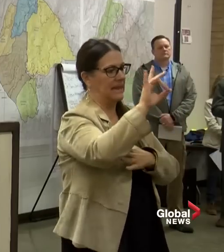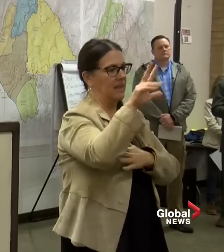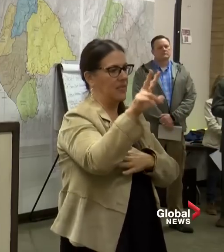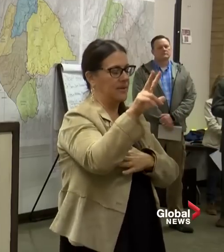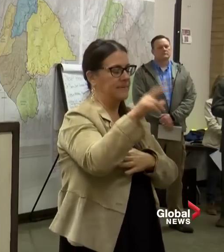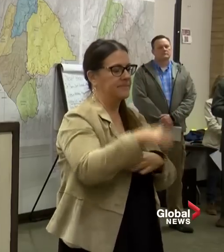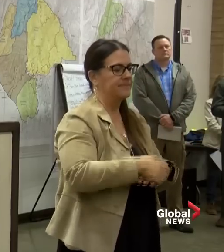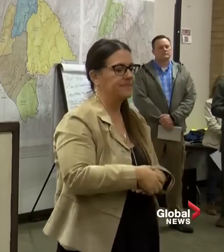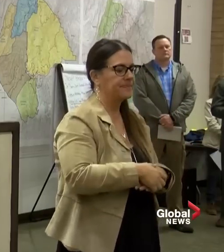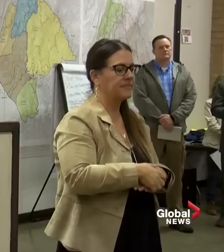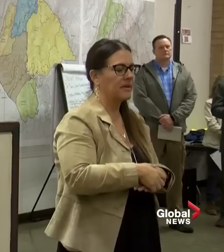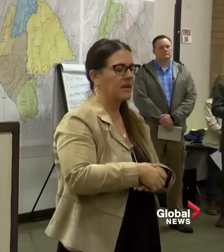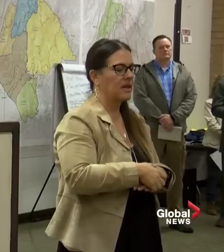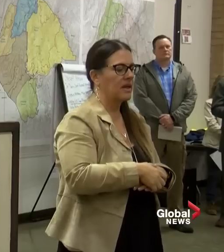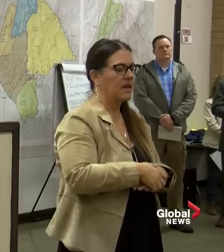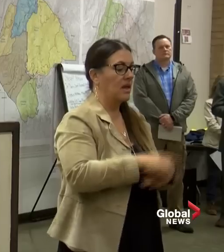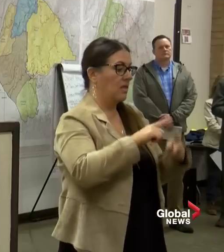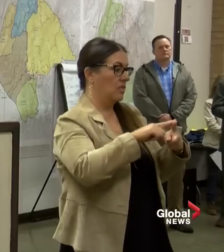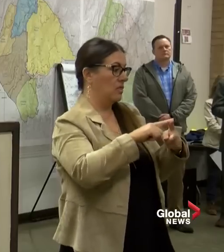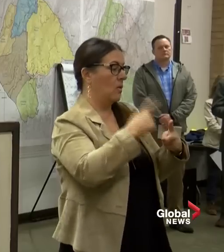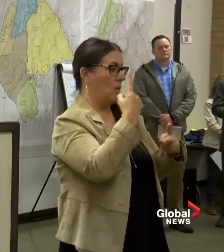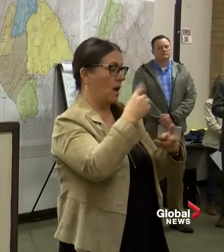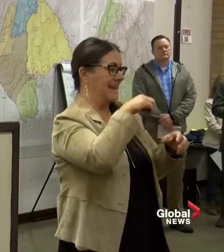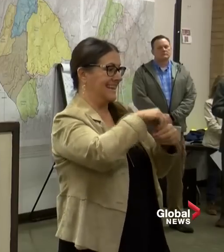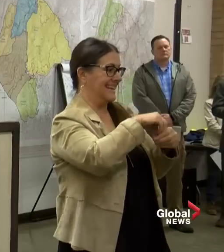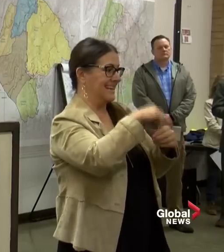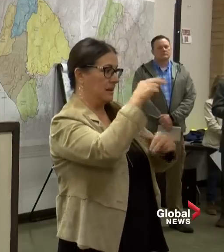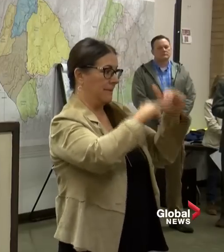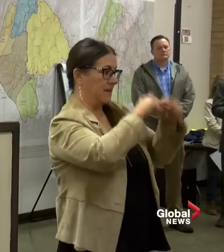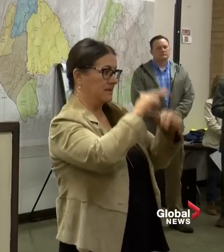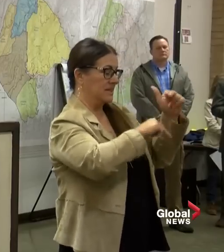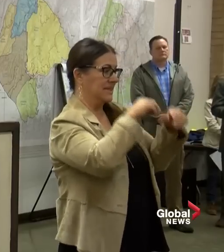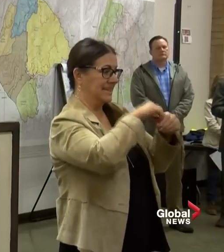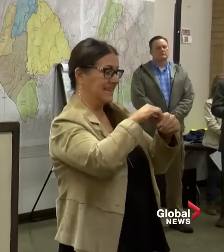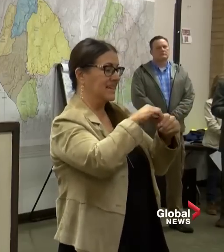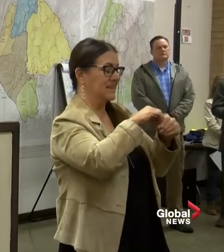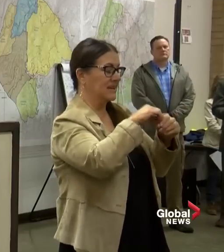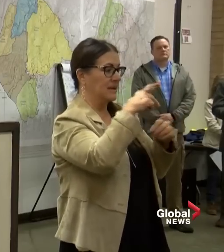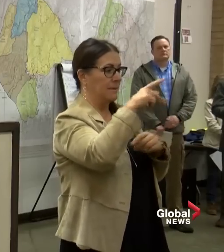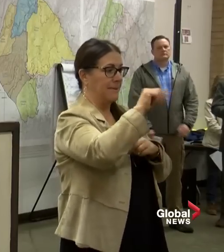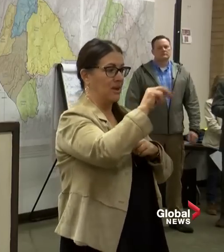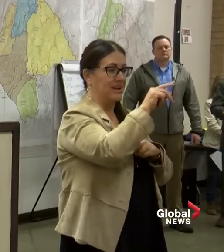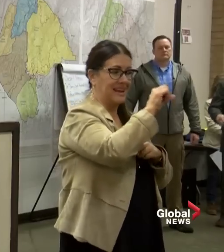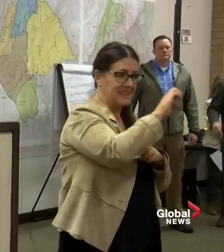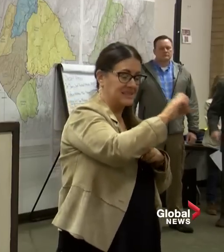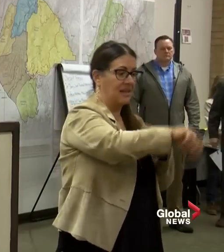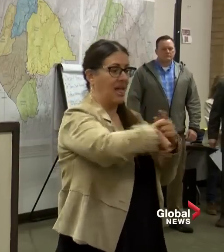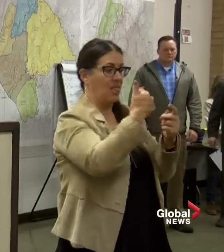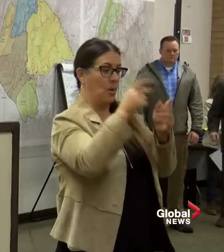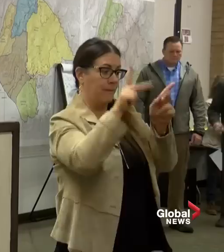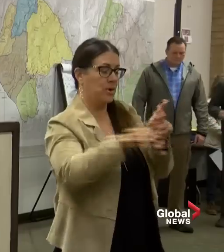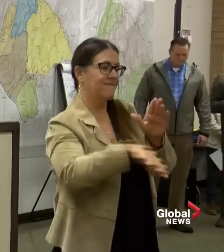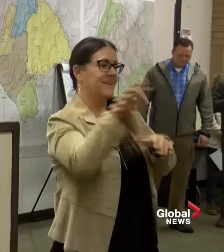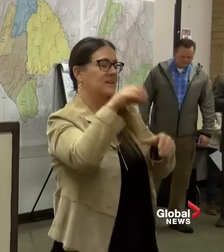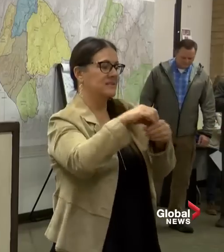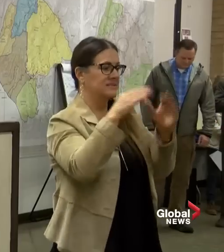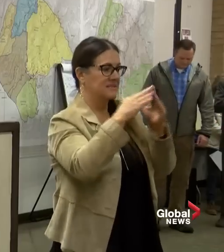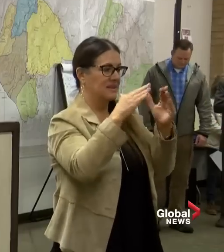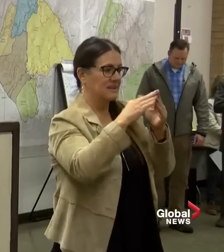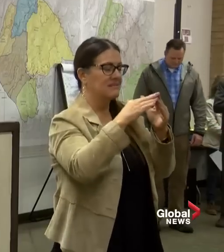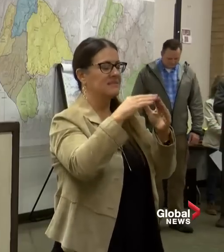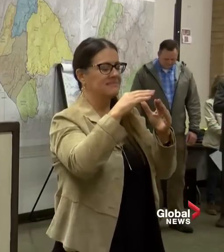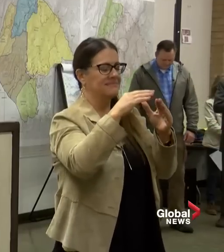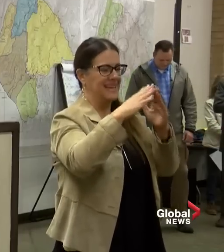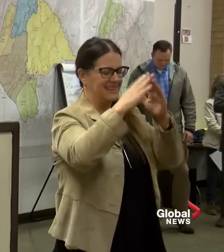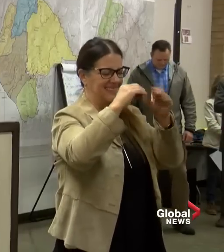One of those remains was found in a structure in Paradise. The other was found in a structure in Magalia. We're working diligently